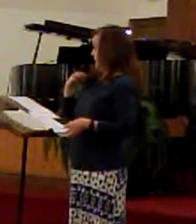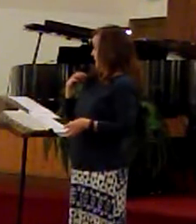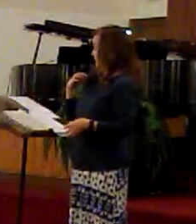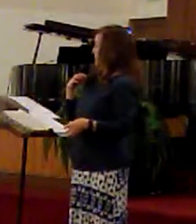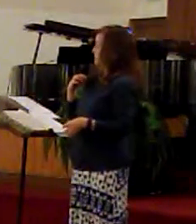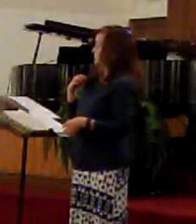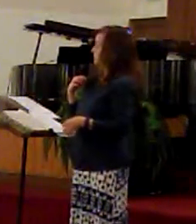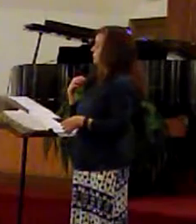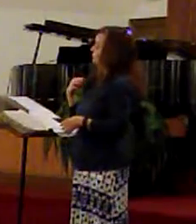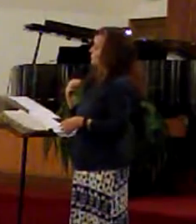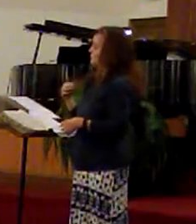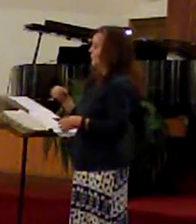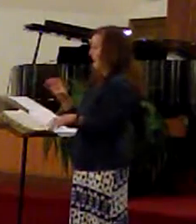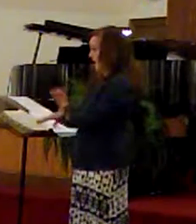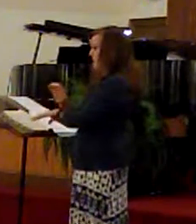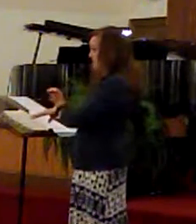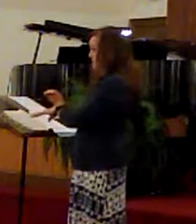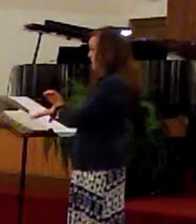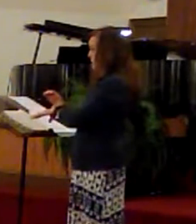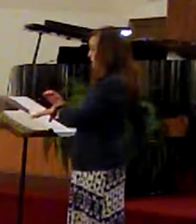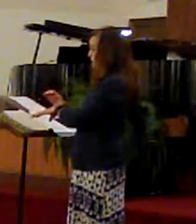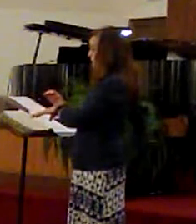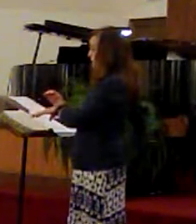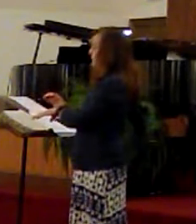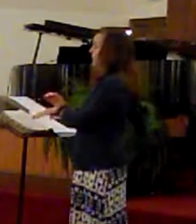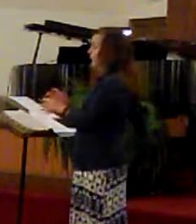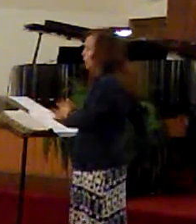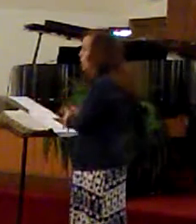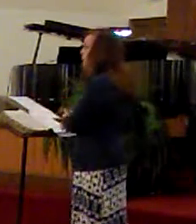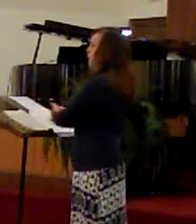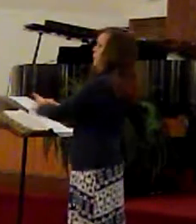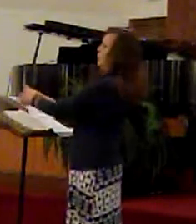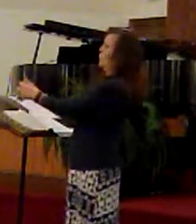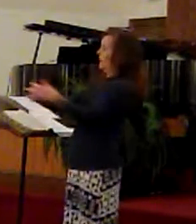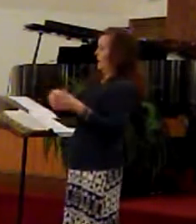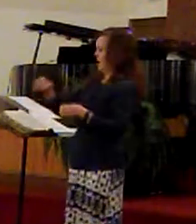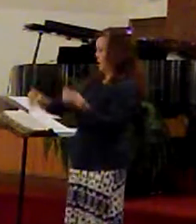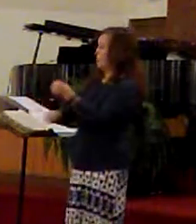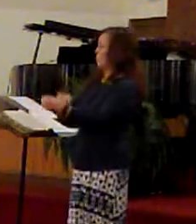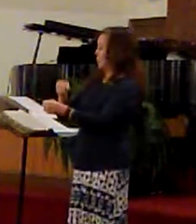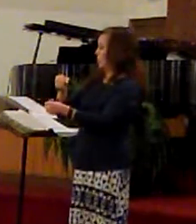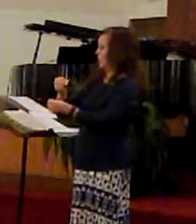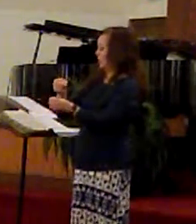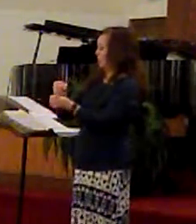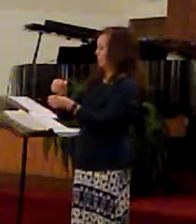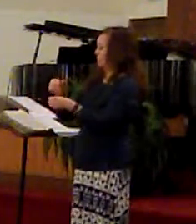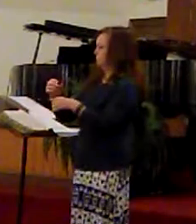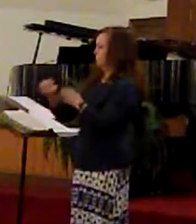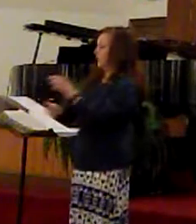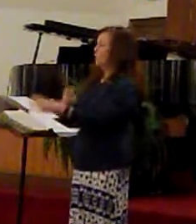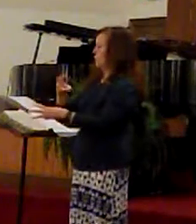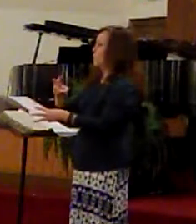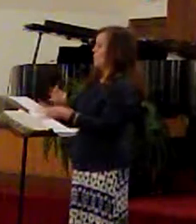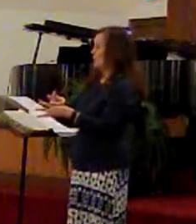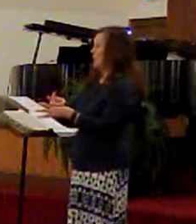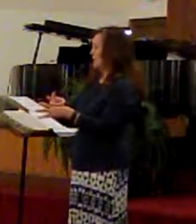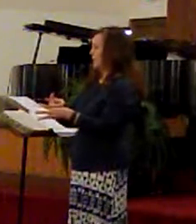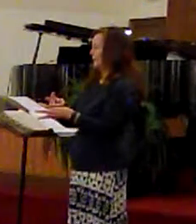across the world, across America, across the world, across Snellville, Christianity is